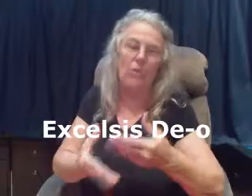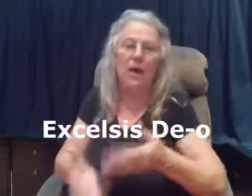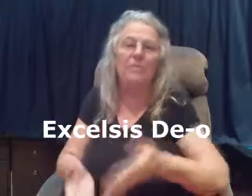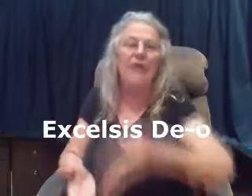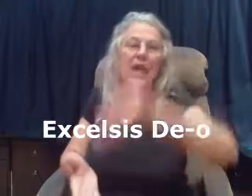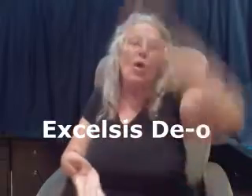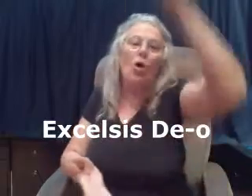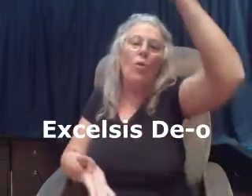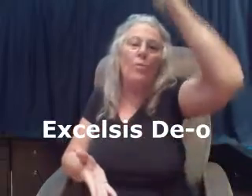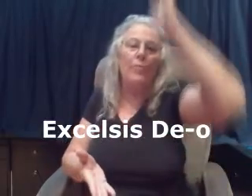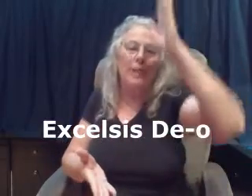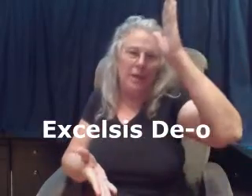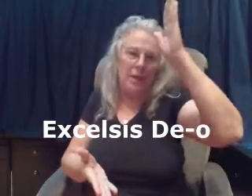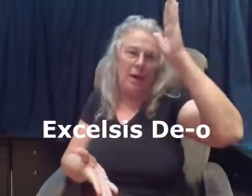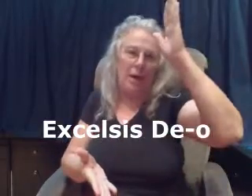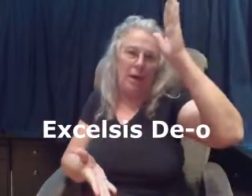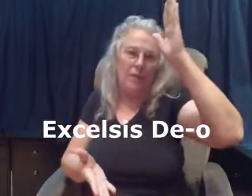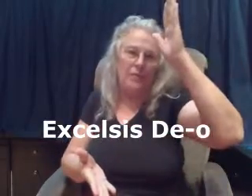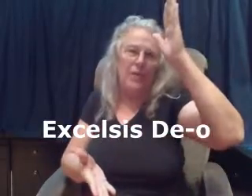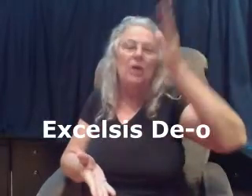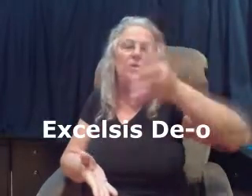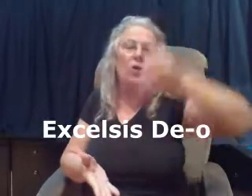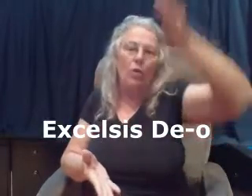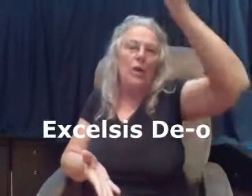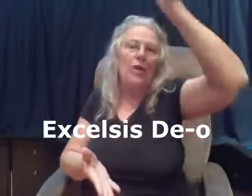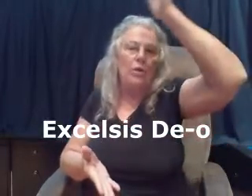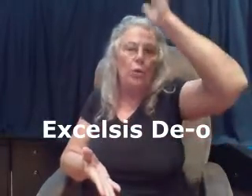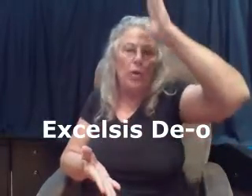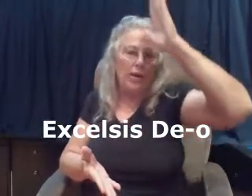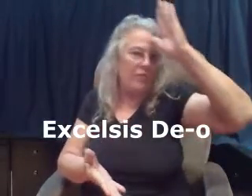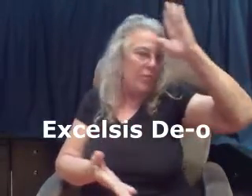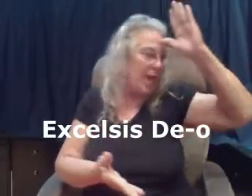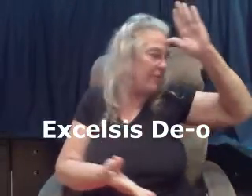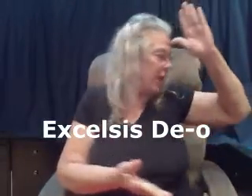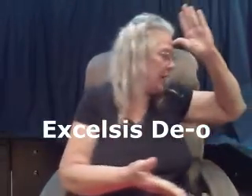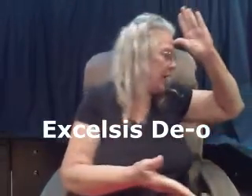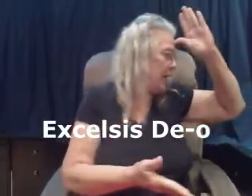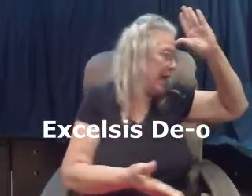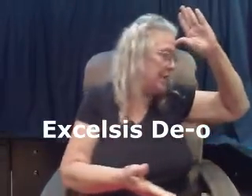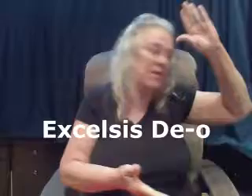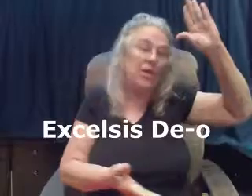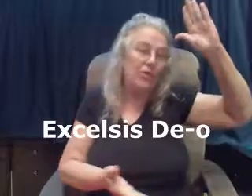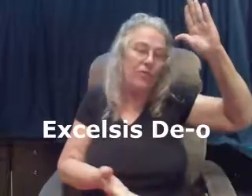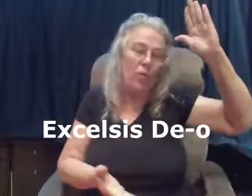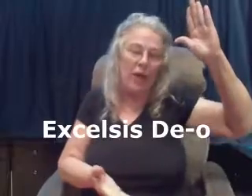Now, Deo meaning God. So you bring it from heaven and it lands in your forehead.